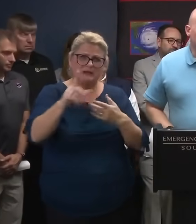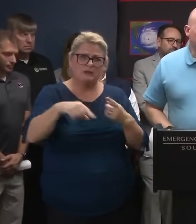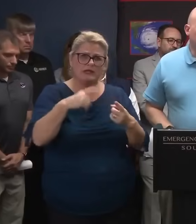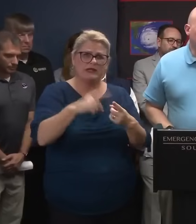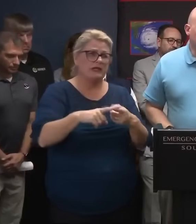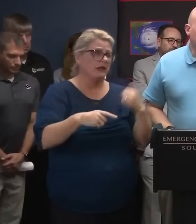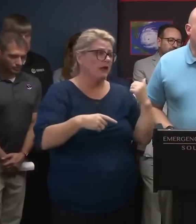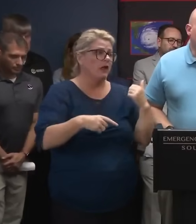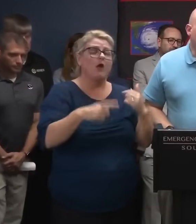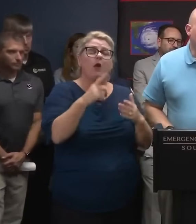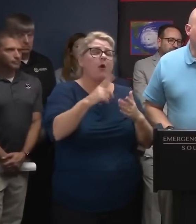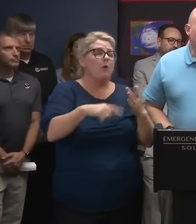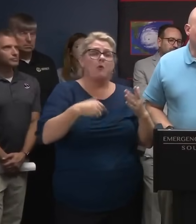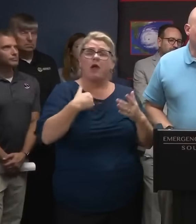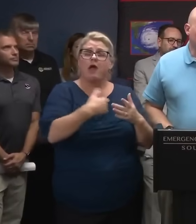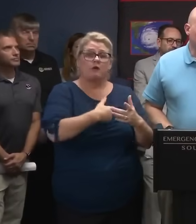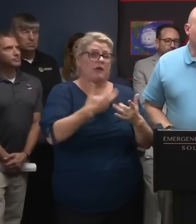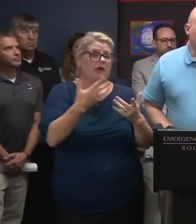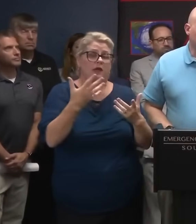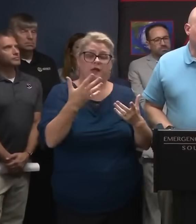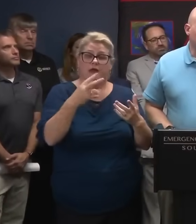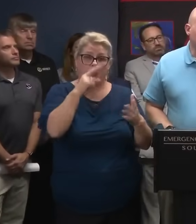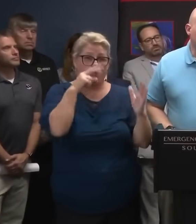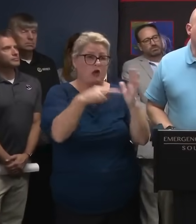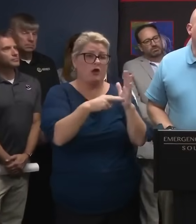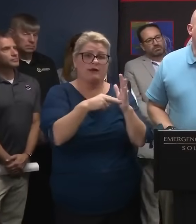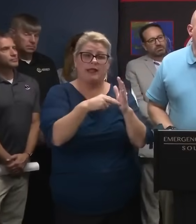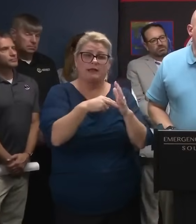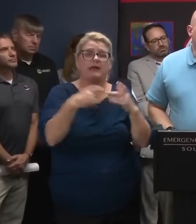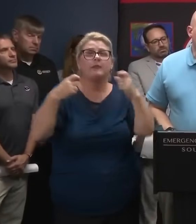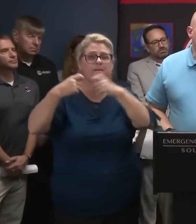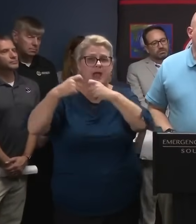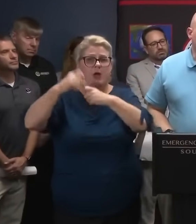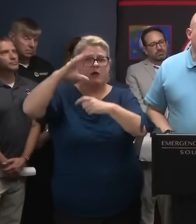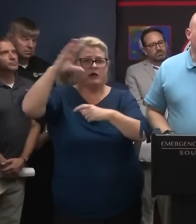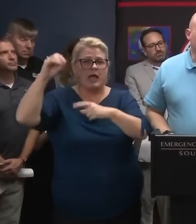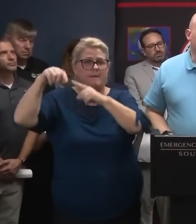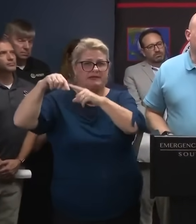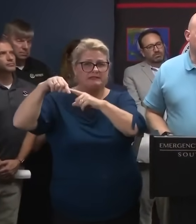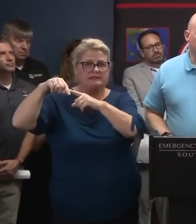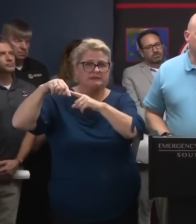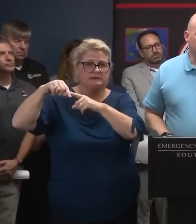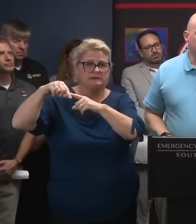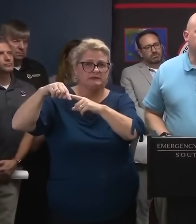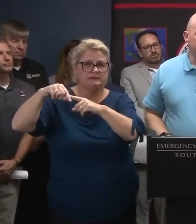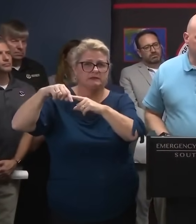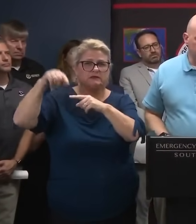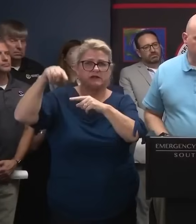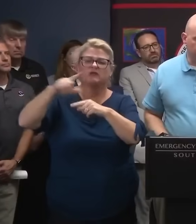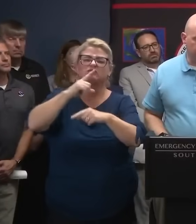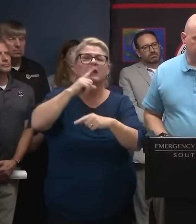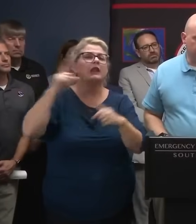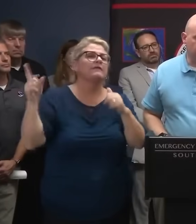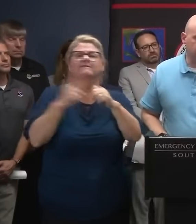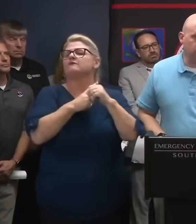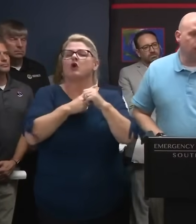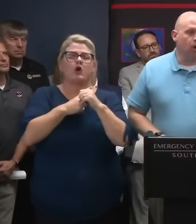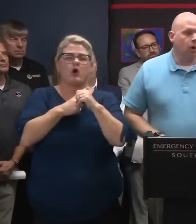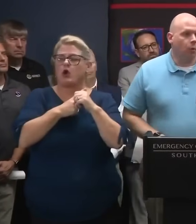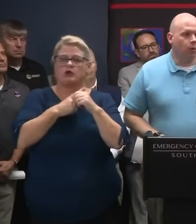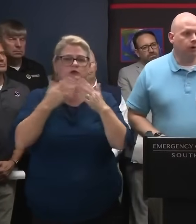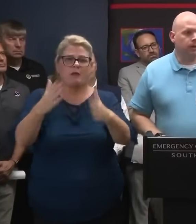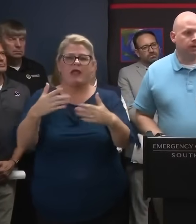think what we're really following is our, you know, the power companies are kind of the main linchpin in this whole process for